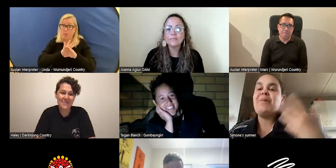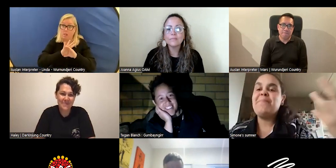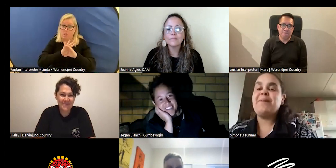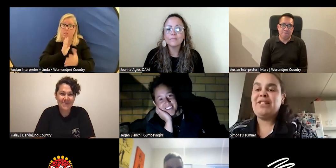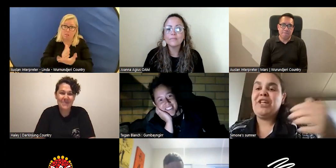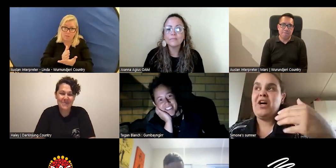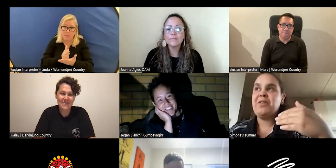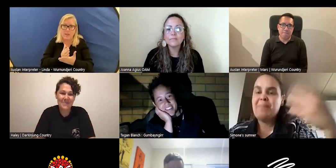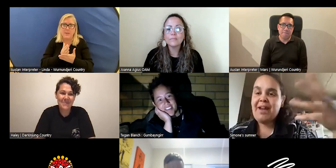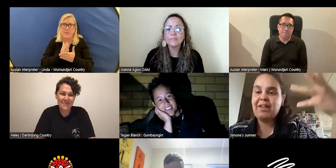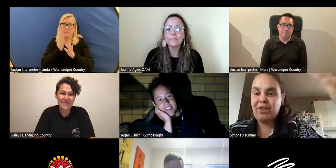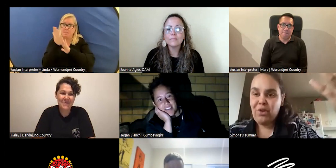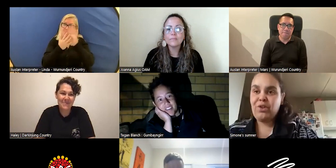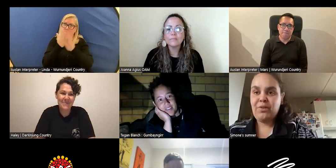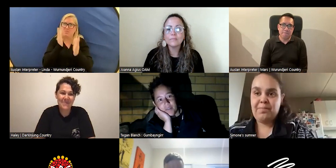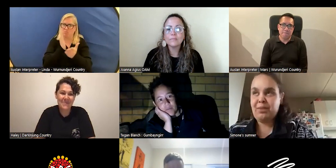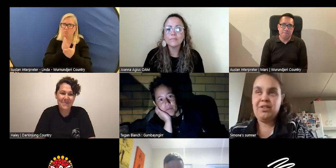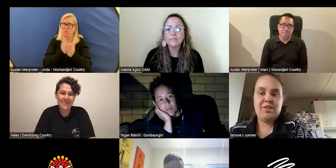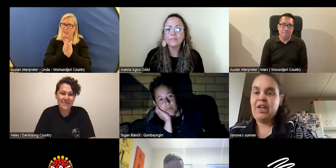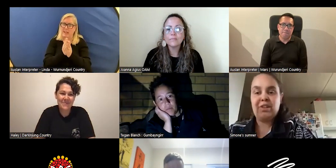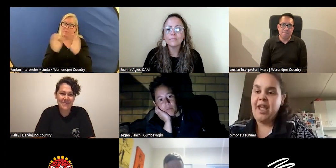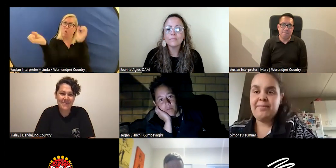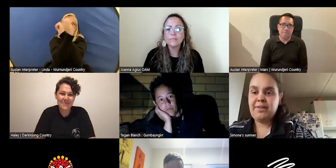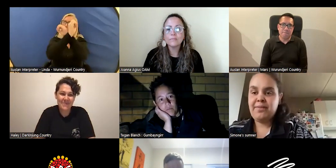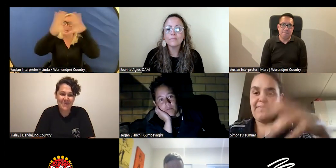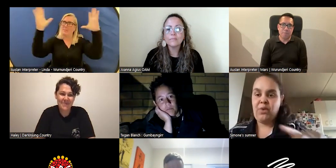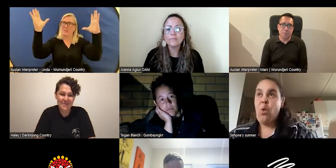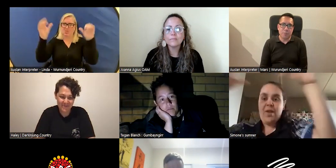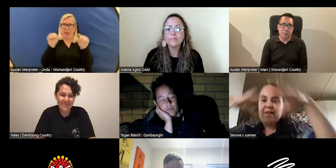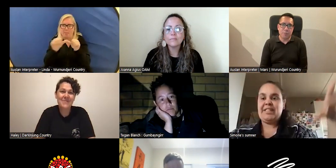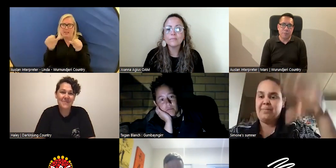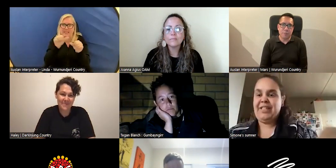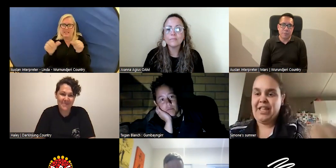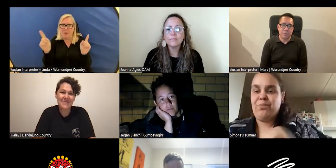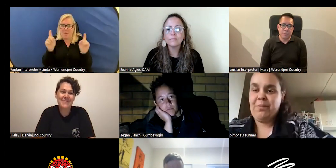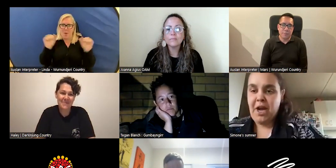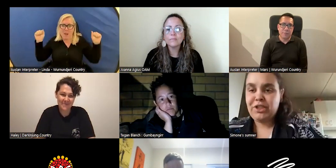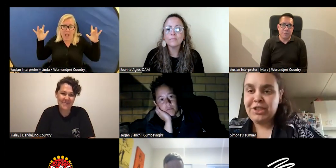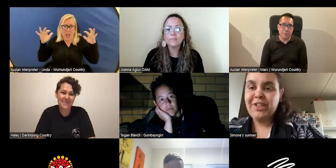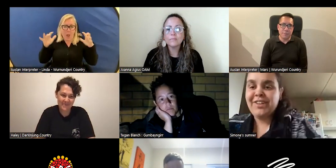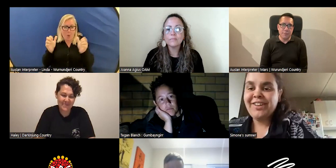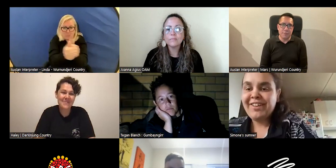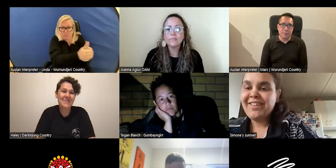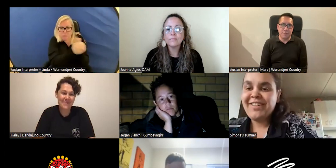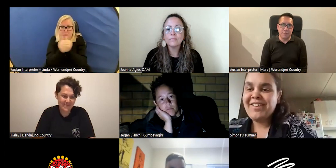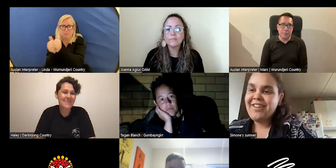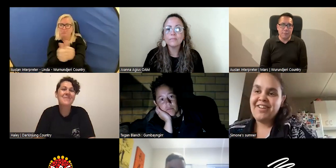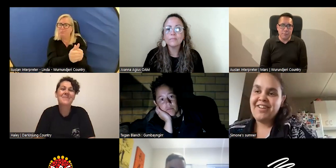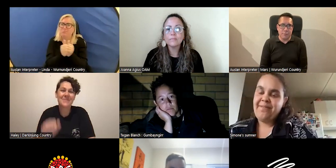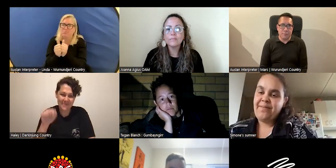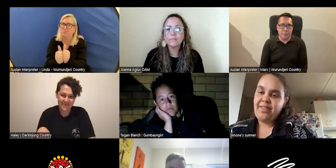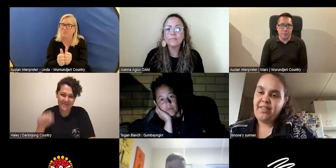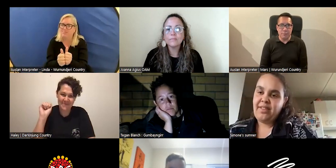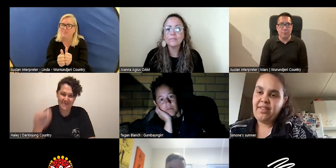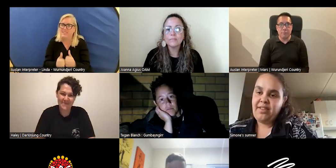the bigger picture, the better. You get heaps of all of us coming together, pretty much. You get all